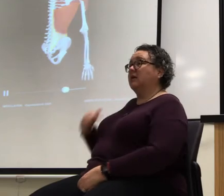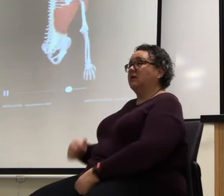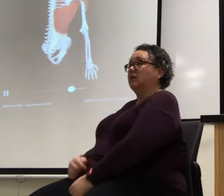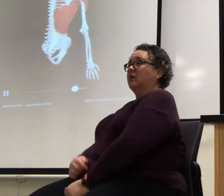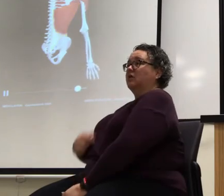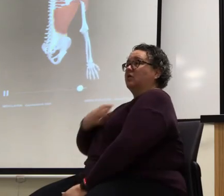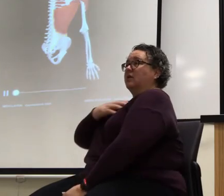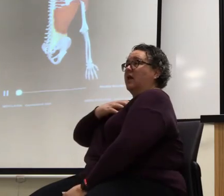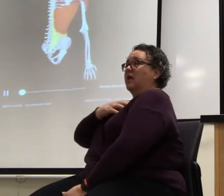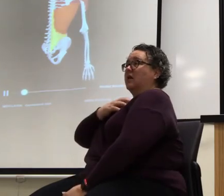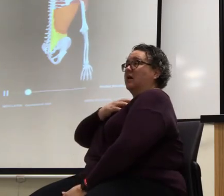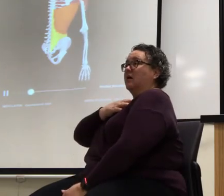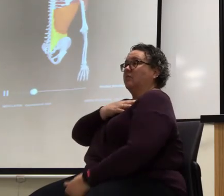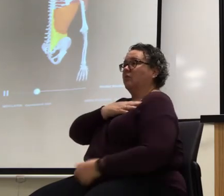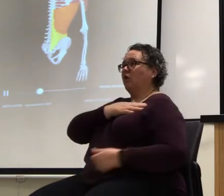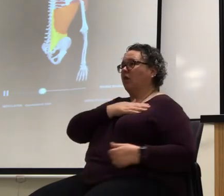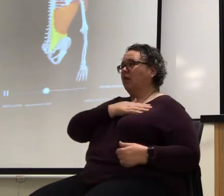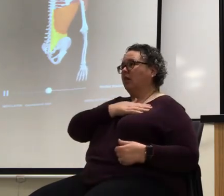rotate inwardly. So